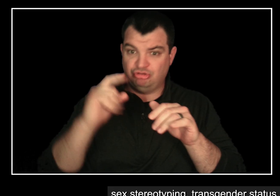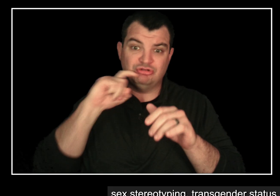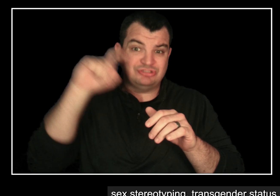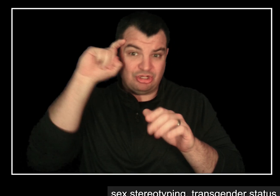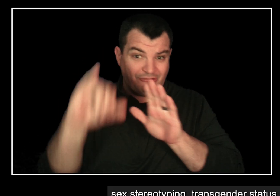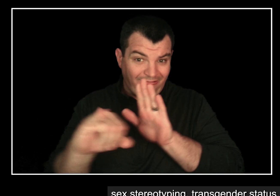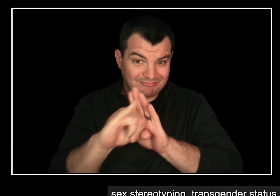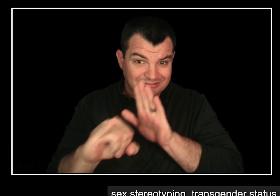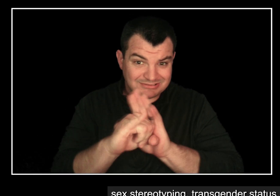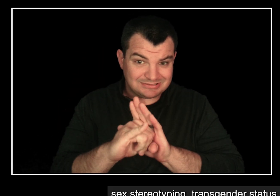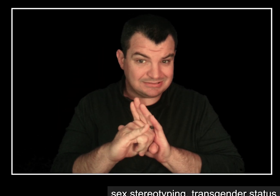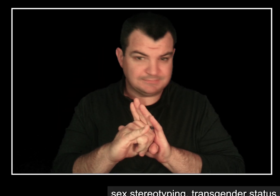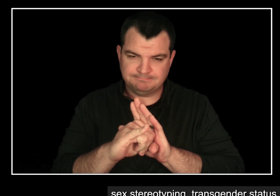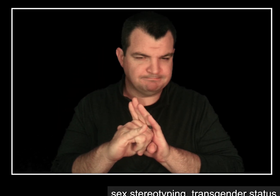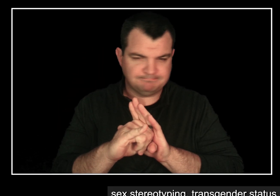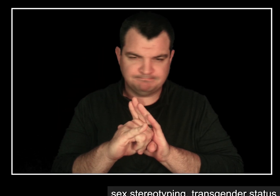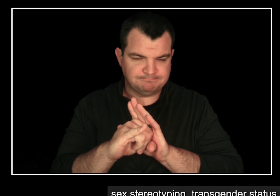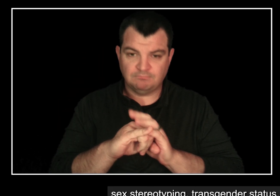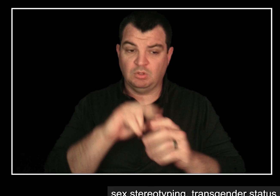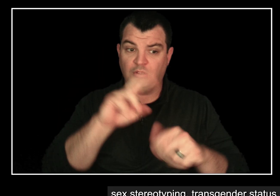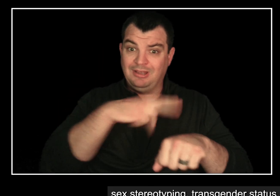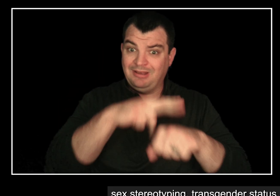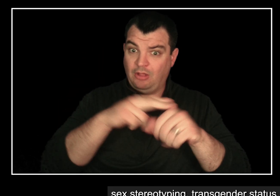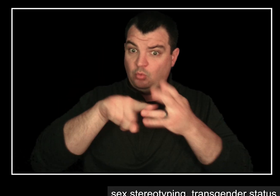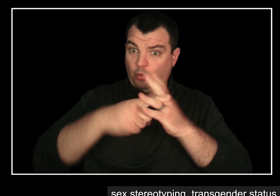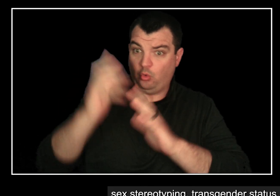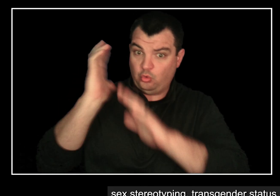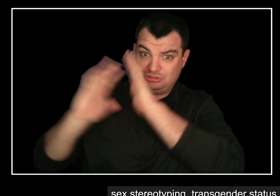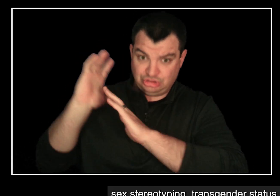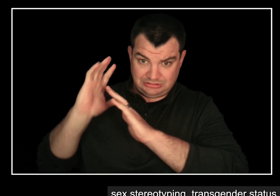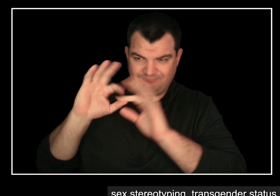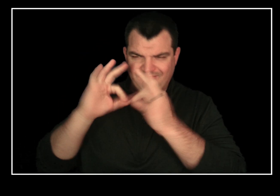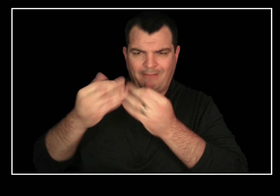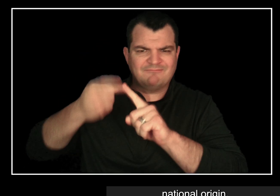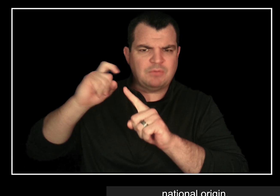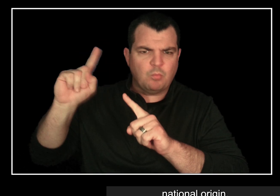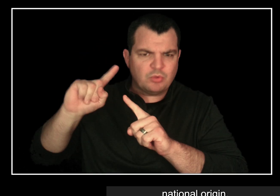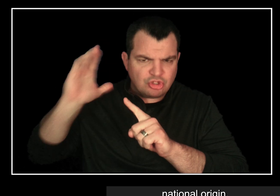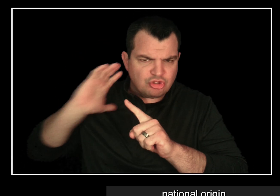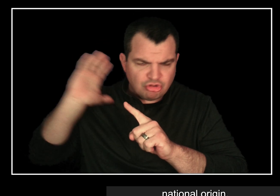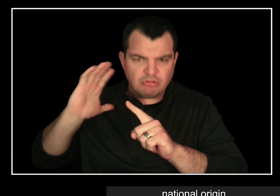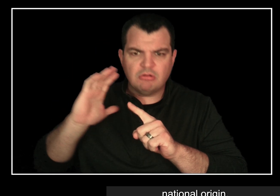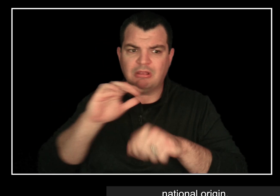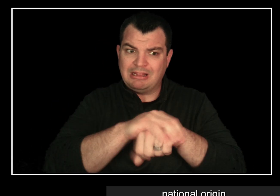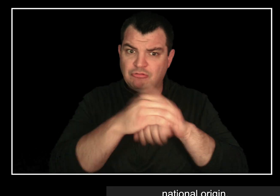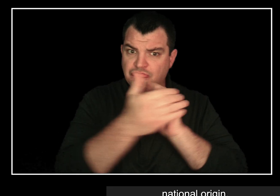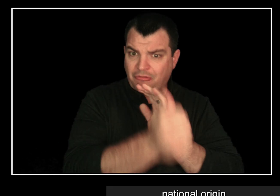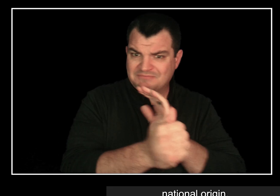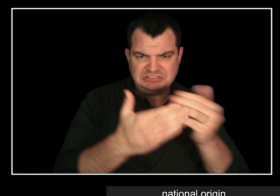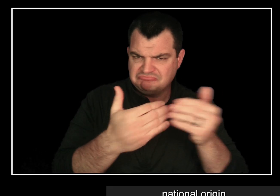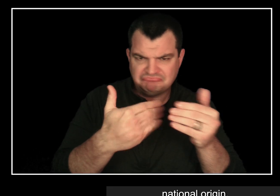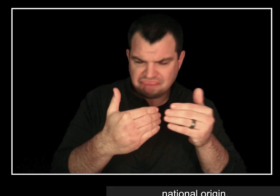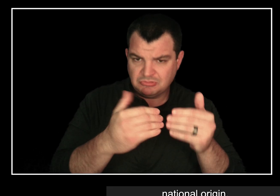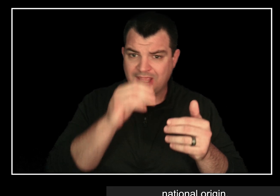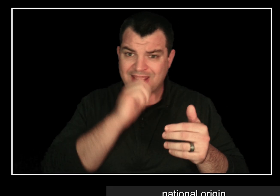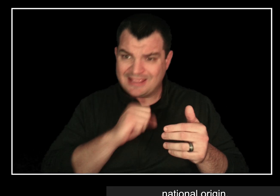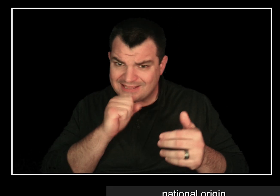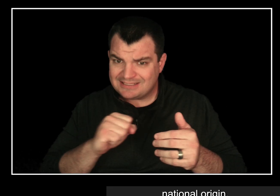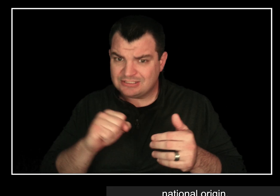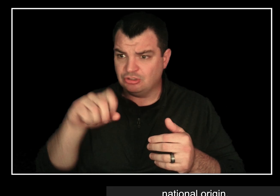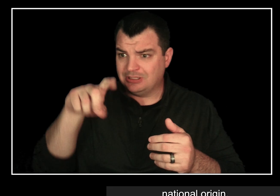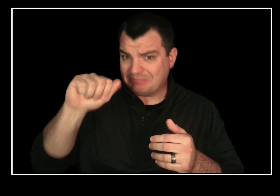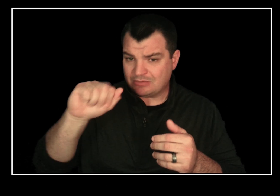sex stereotyping, transgender status, and gender identity, national origin, including limited